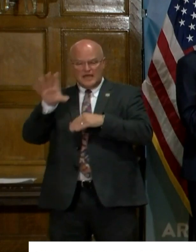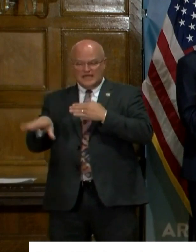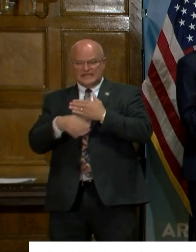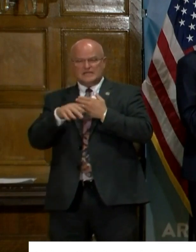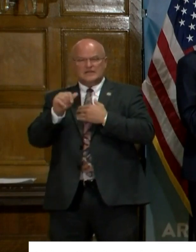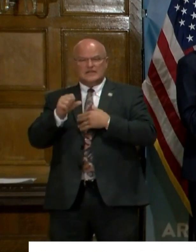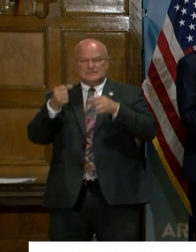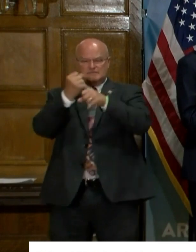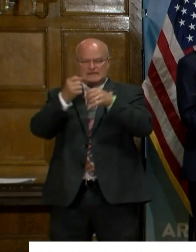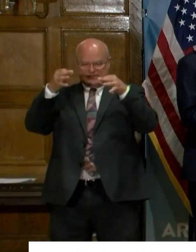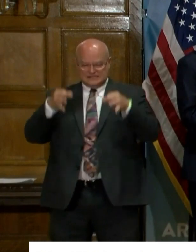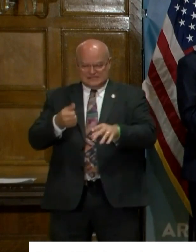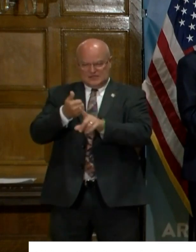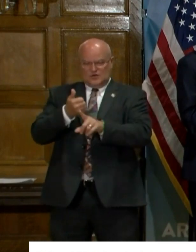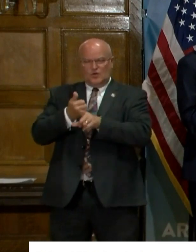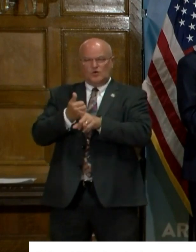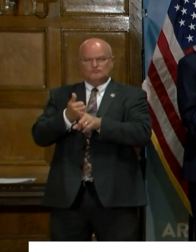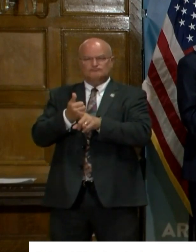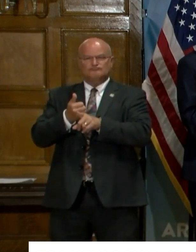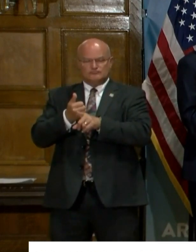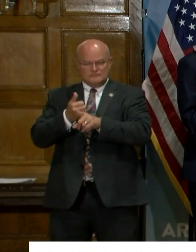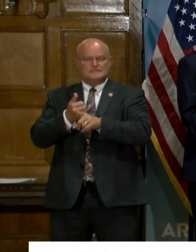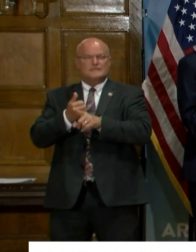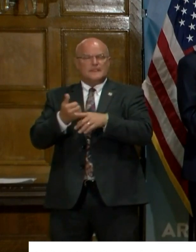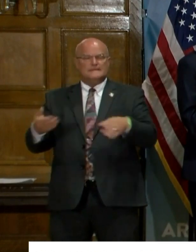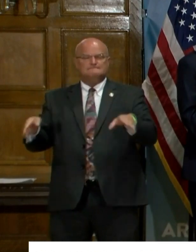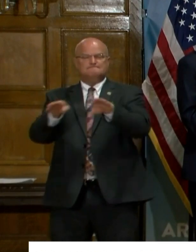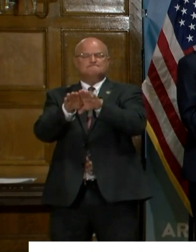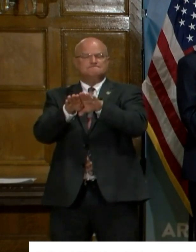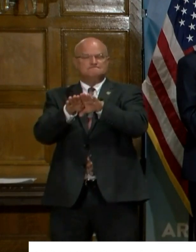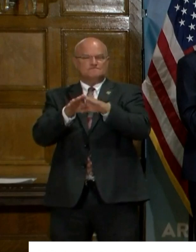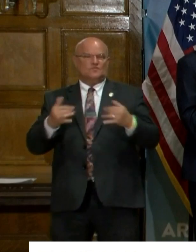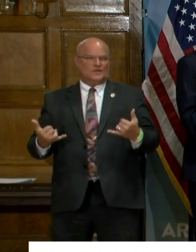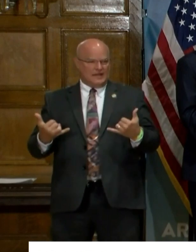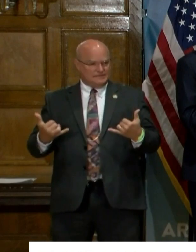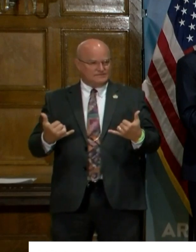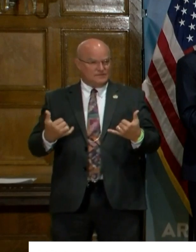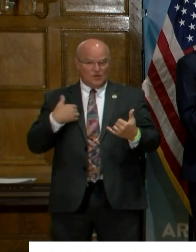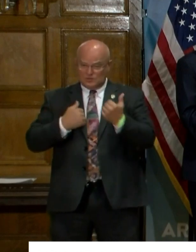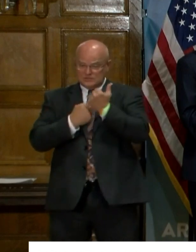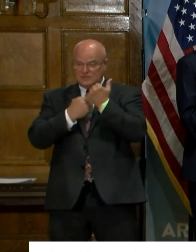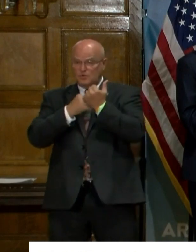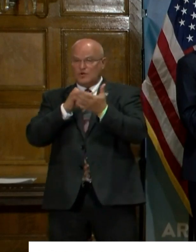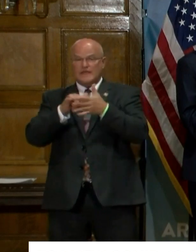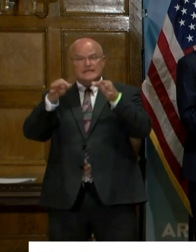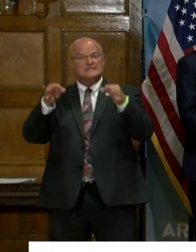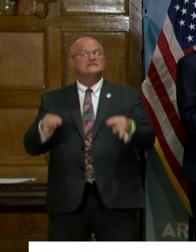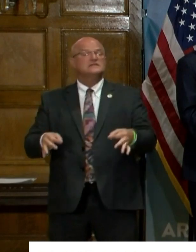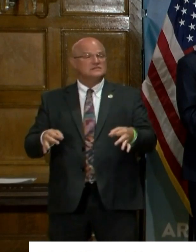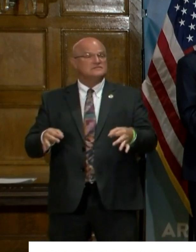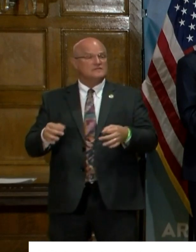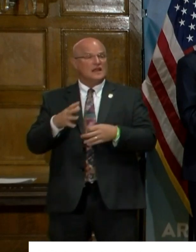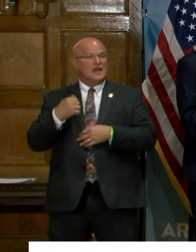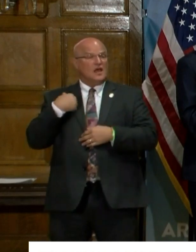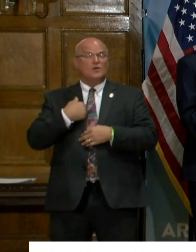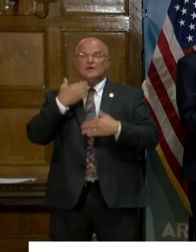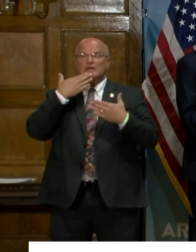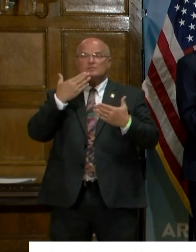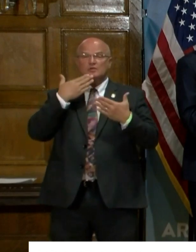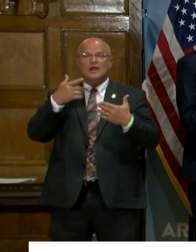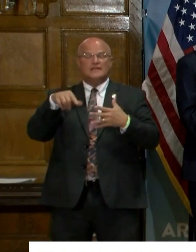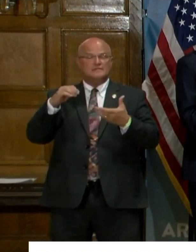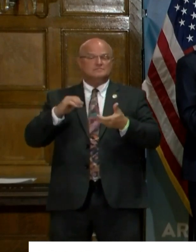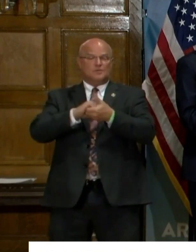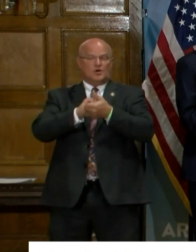they made the decision on their own to go ahead and close down for now. We support that decision, and we appreciate